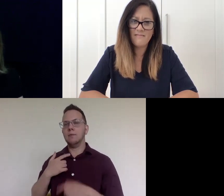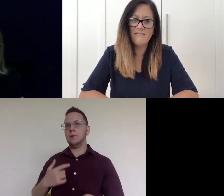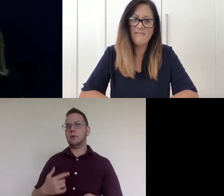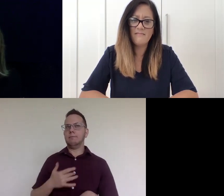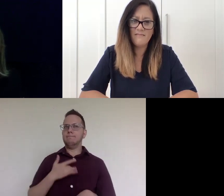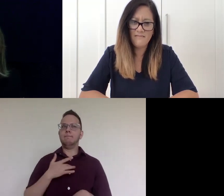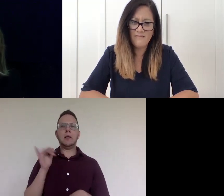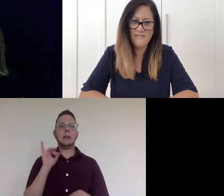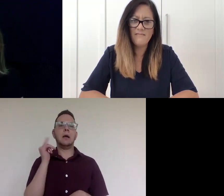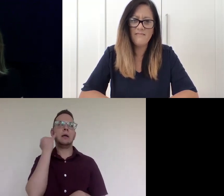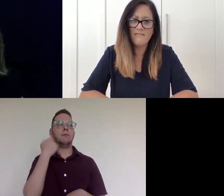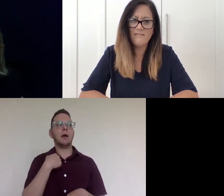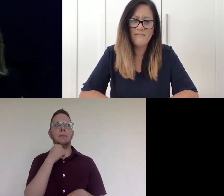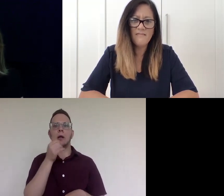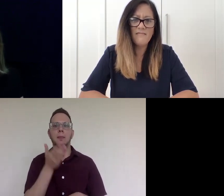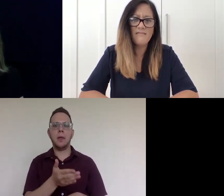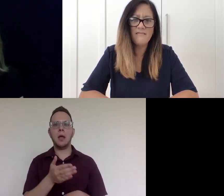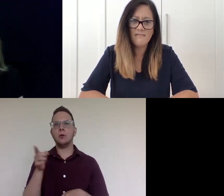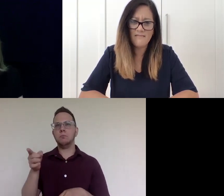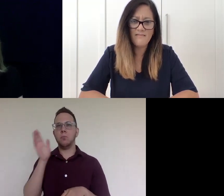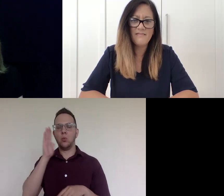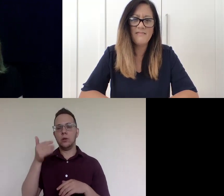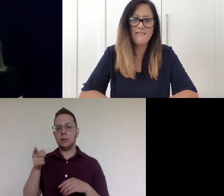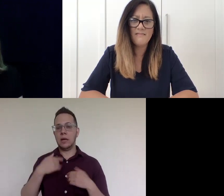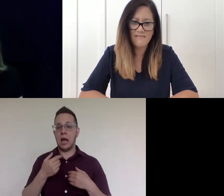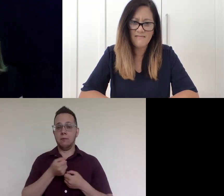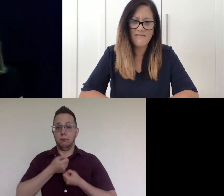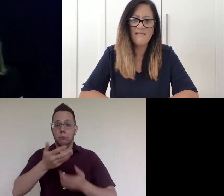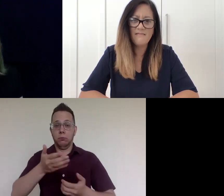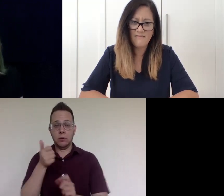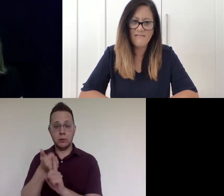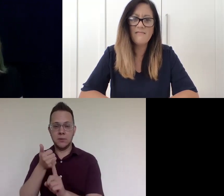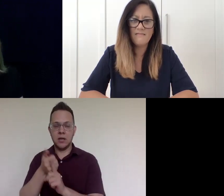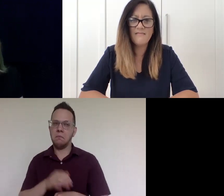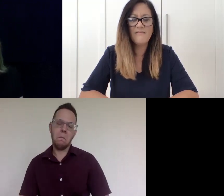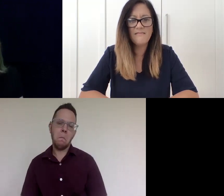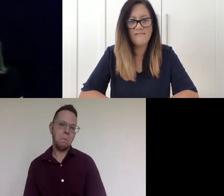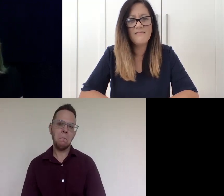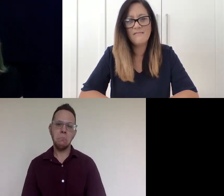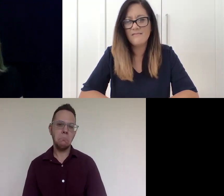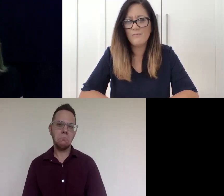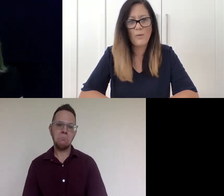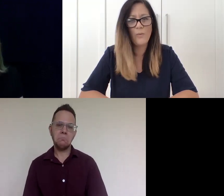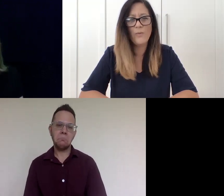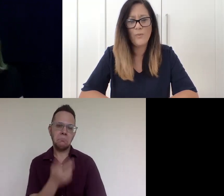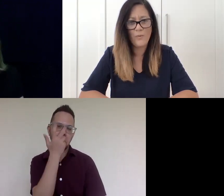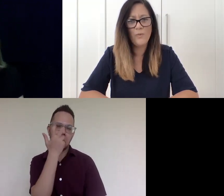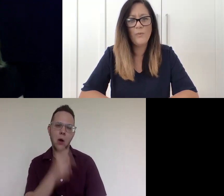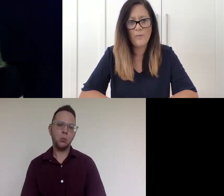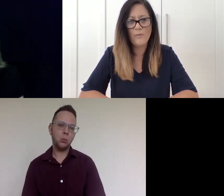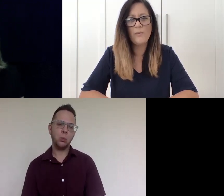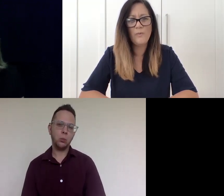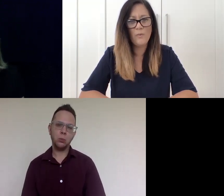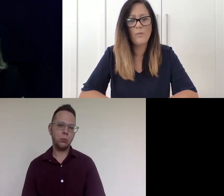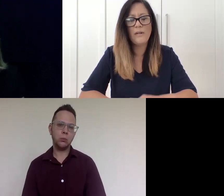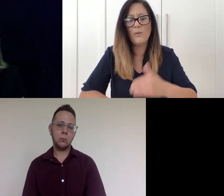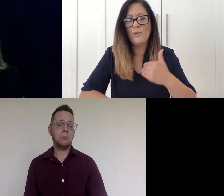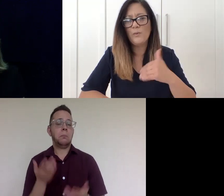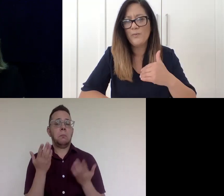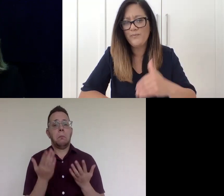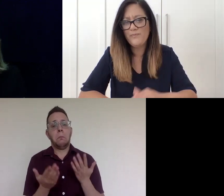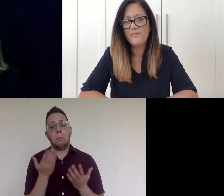with him and was able to learn about his life. And I feel like, if I hadn't been there, I don't think the person would have